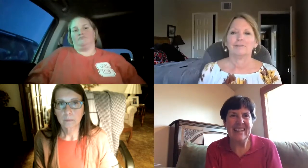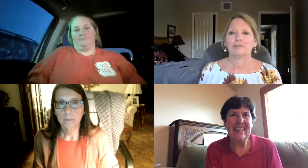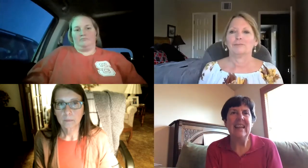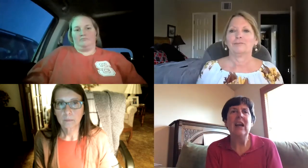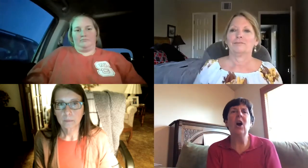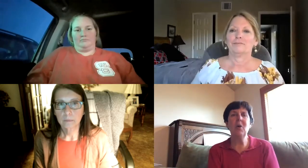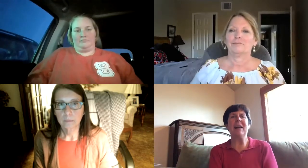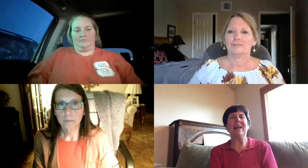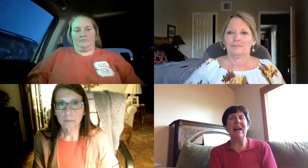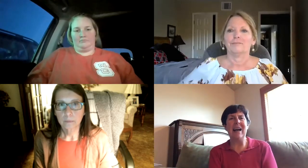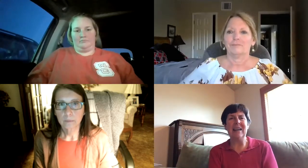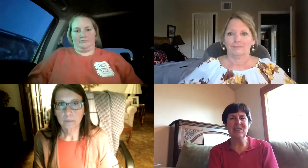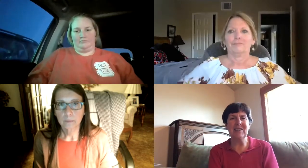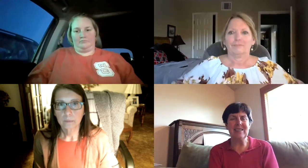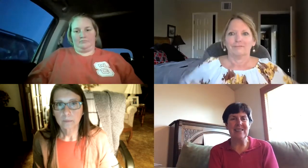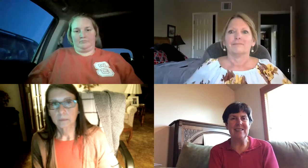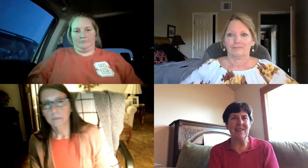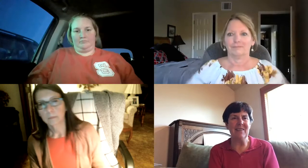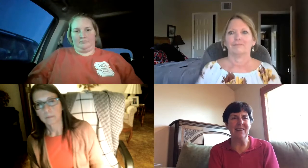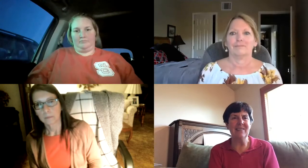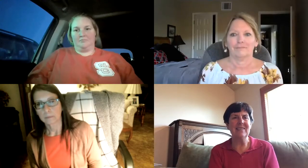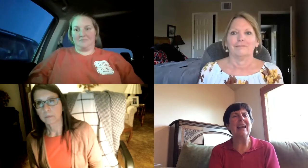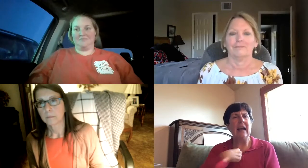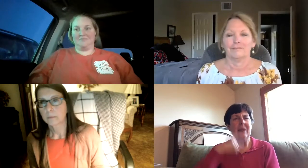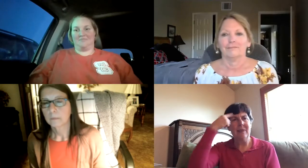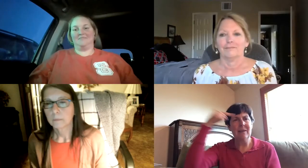67. Oh my gosh, 67.